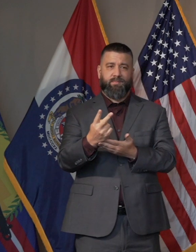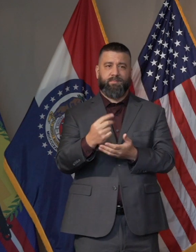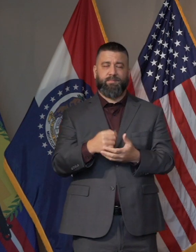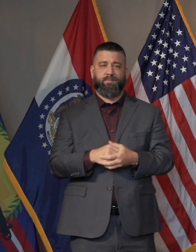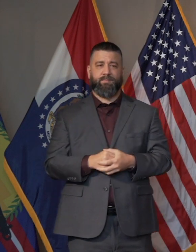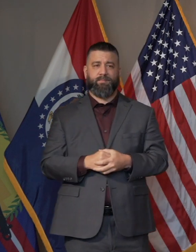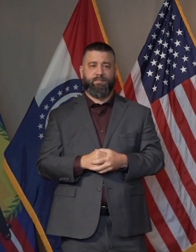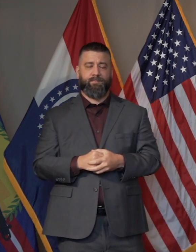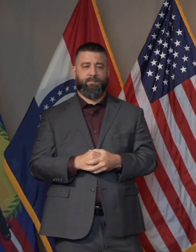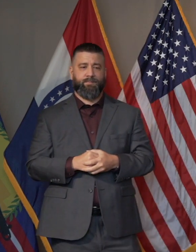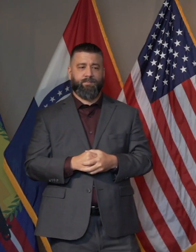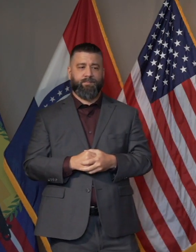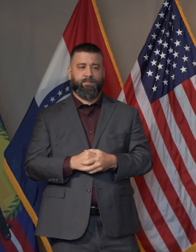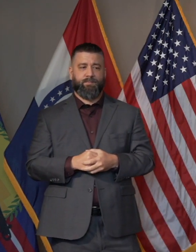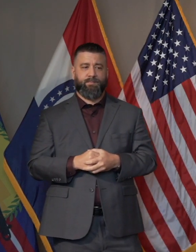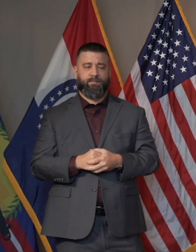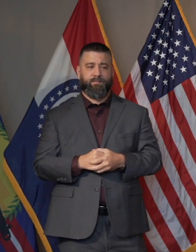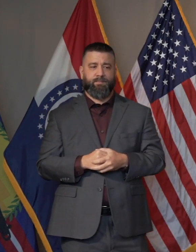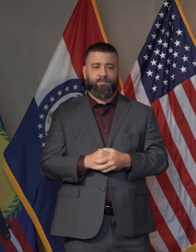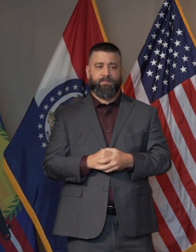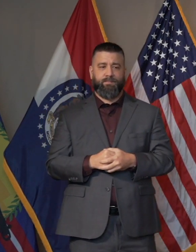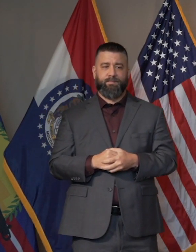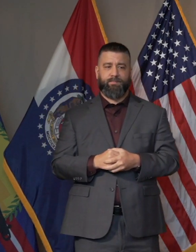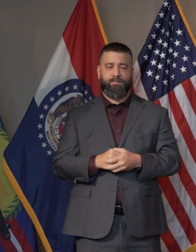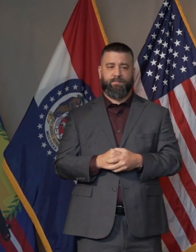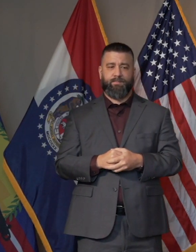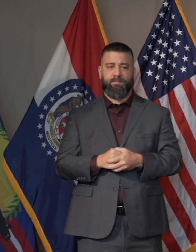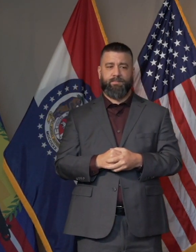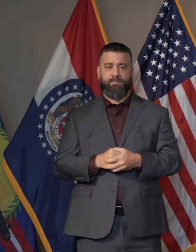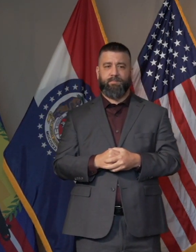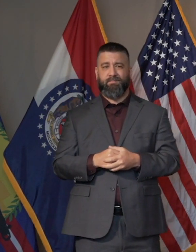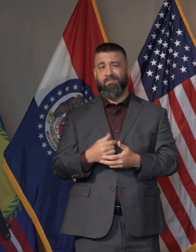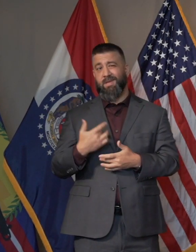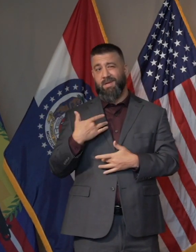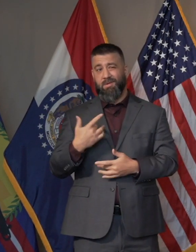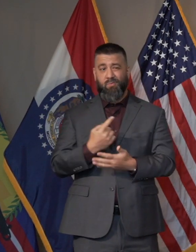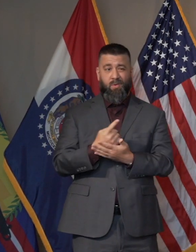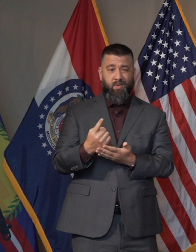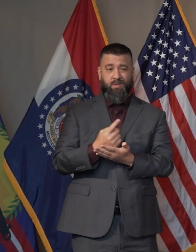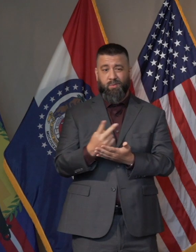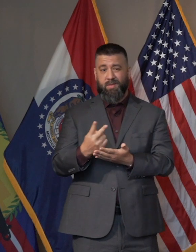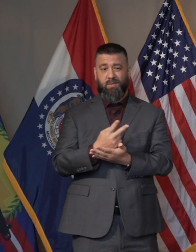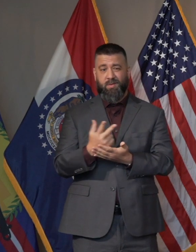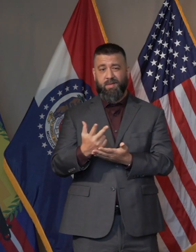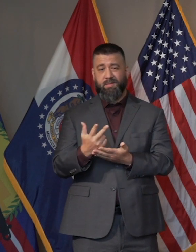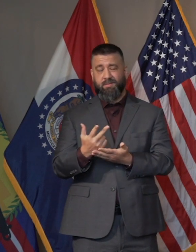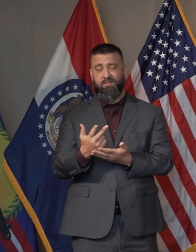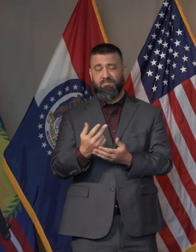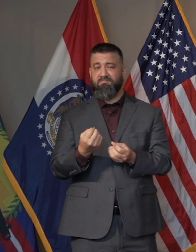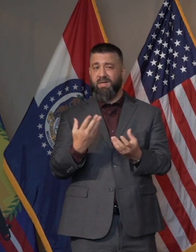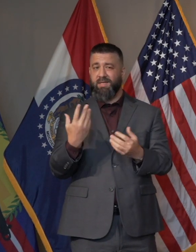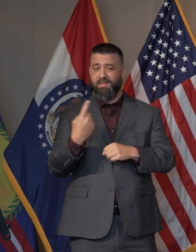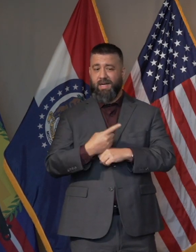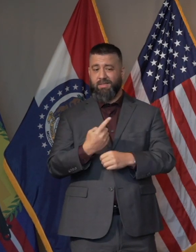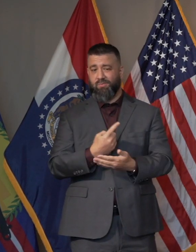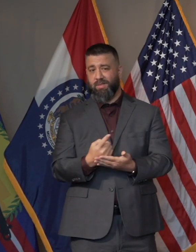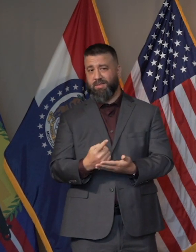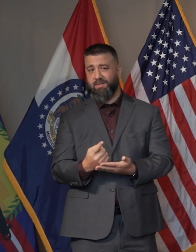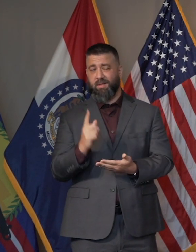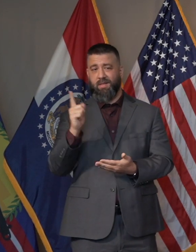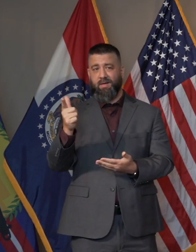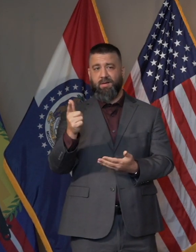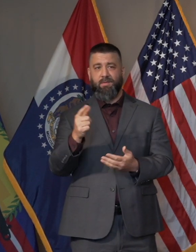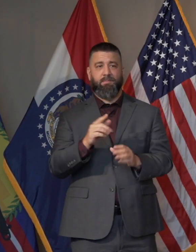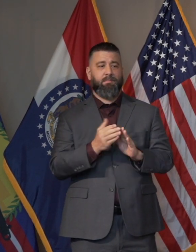information together, and it follows by several weeks, at least several days, usually weeks, before we know what's